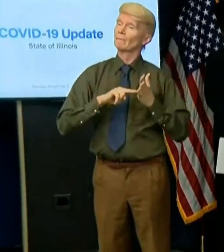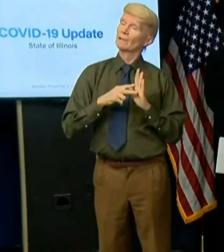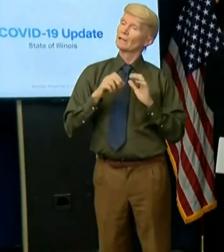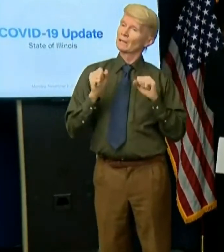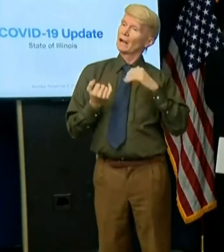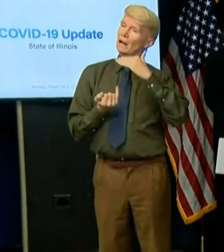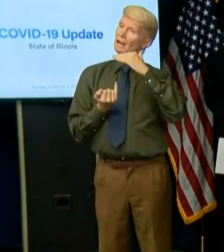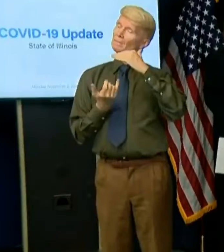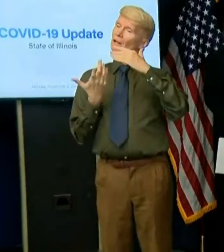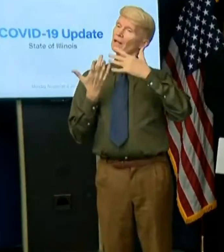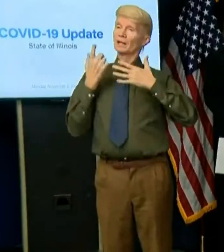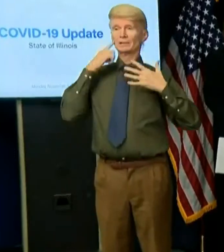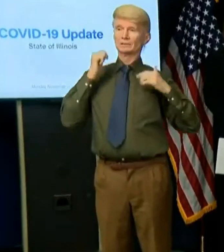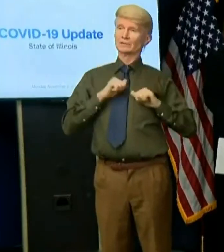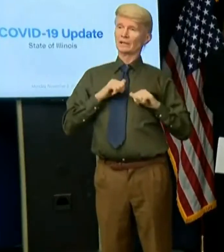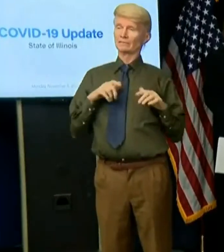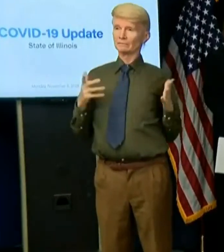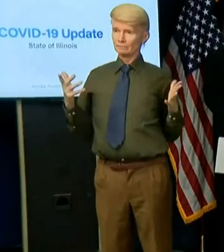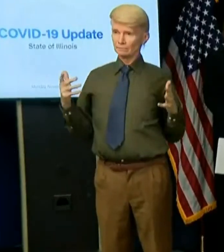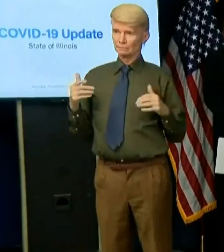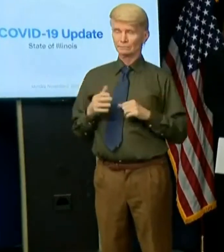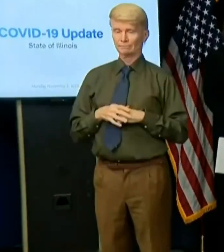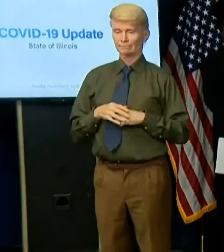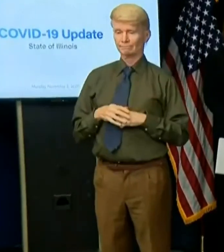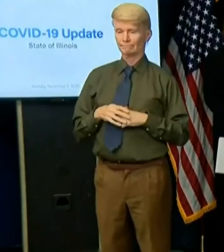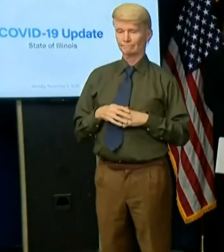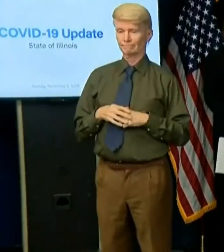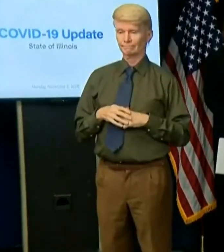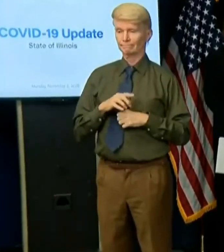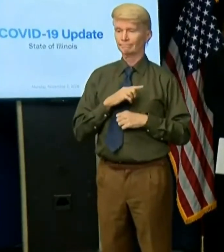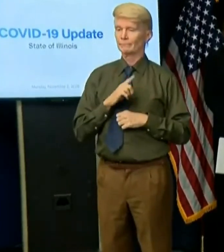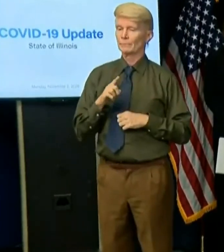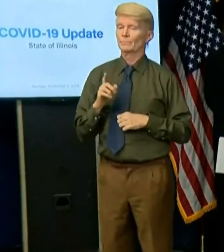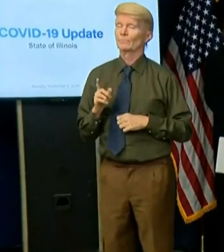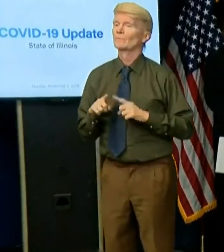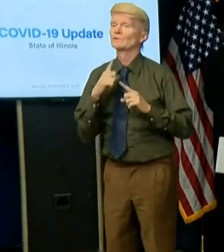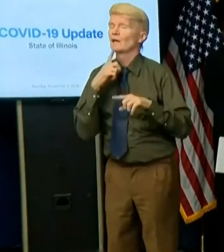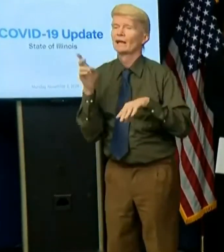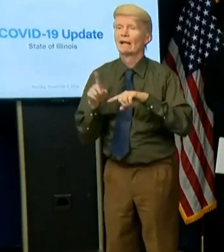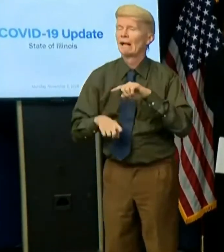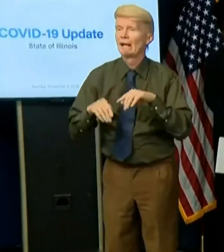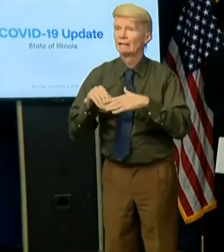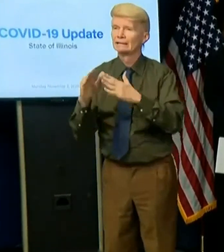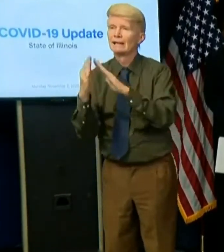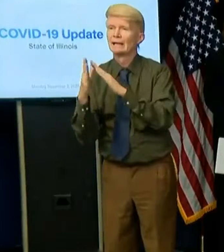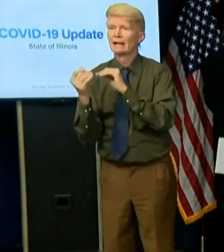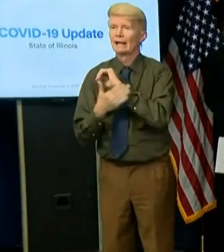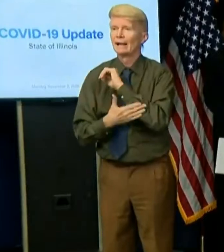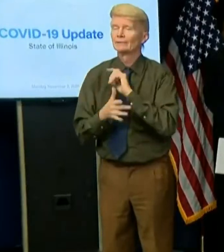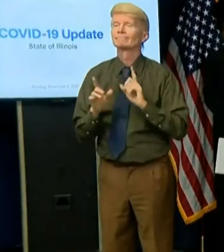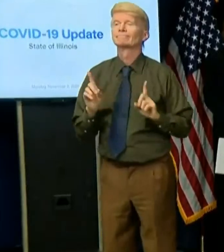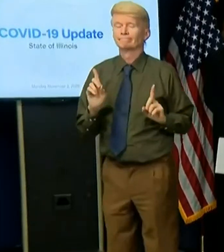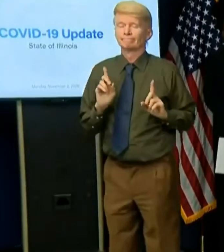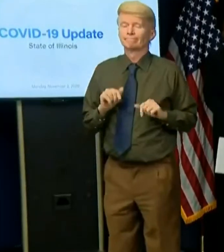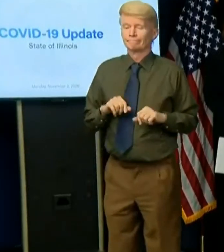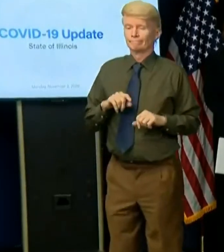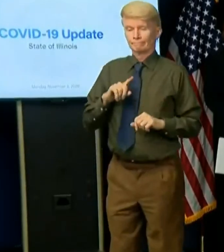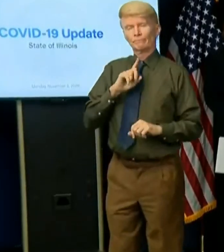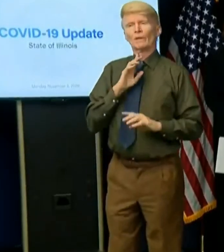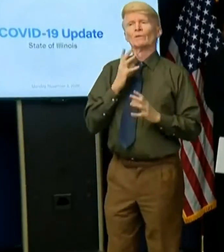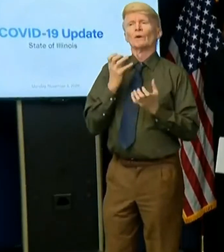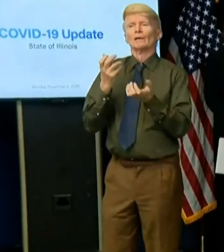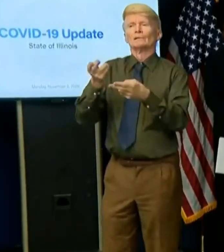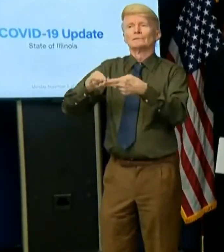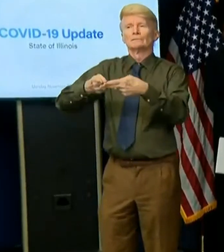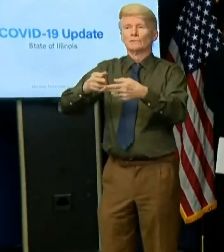own decisions, but counties can't and cities can't. Well, but let's be clear, let's talk about the individual schools